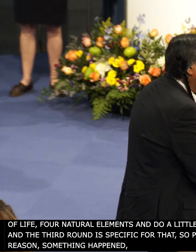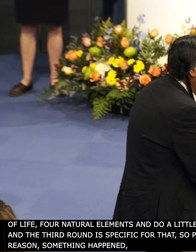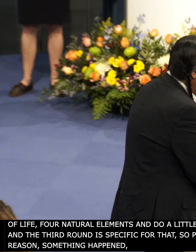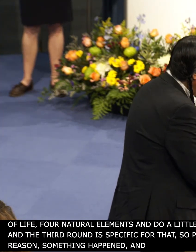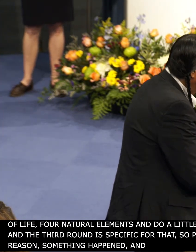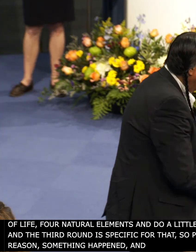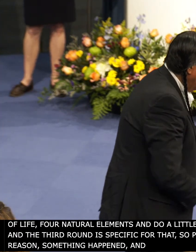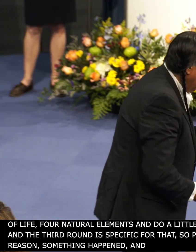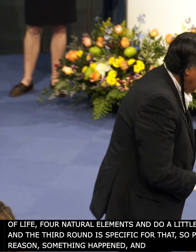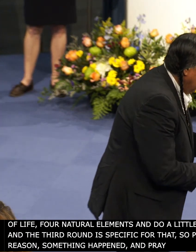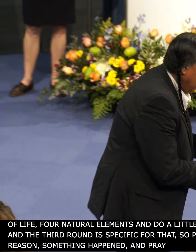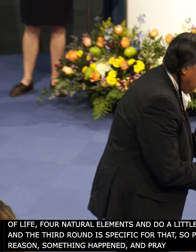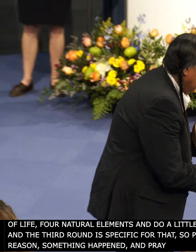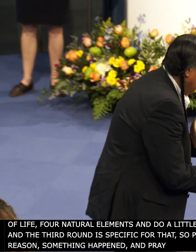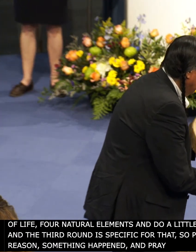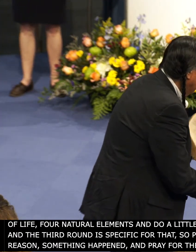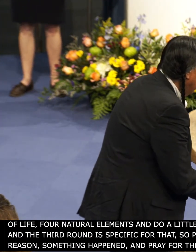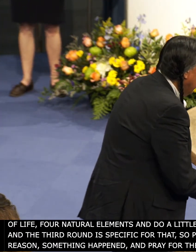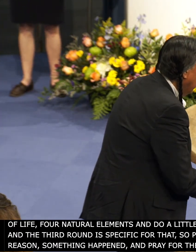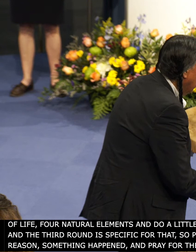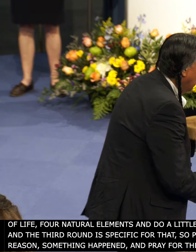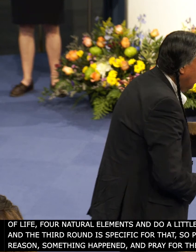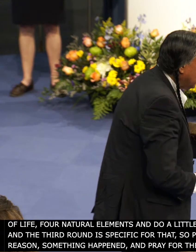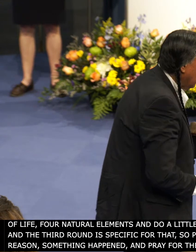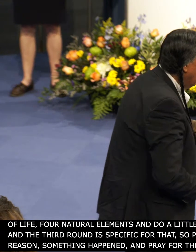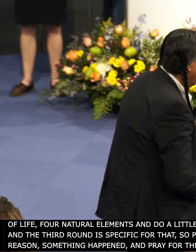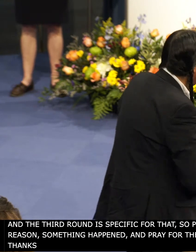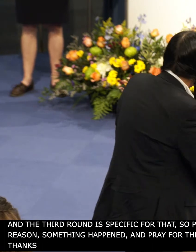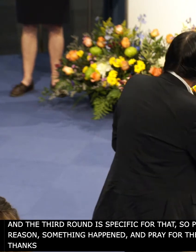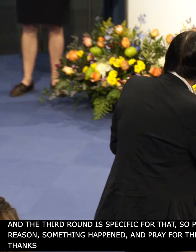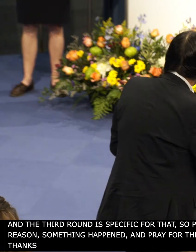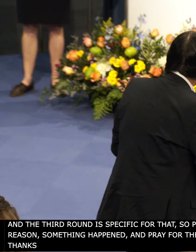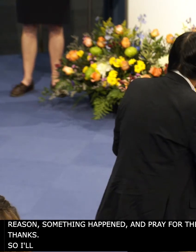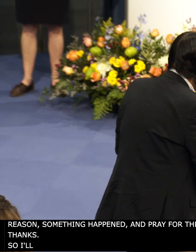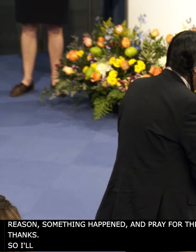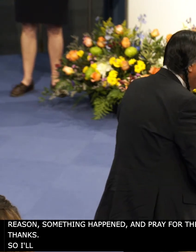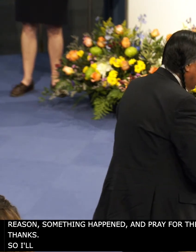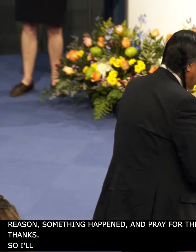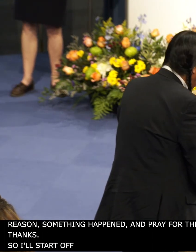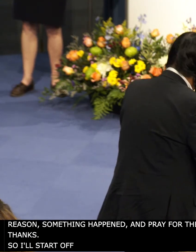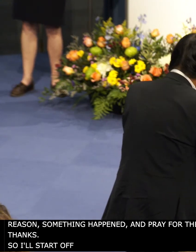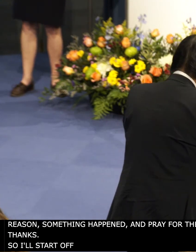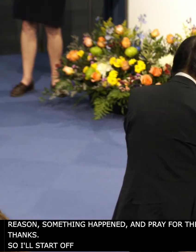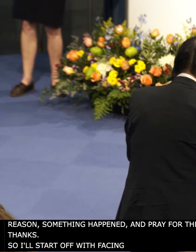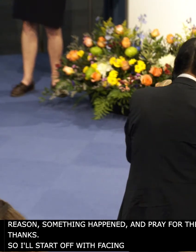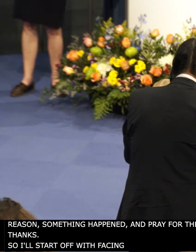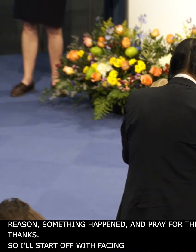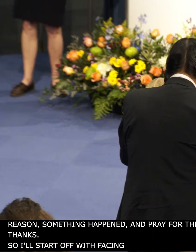So thanks. So I'll start off with facing the east direction.